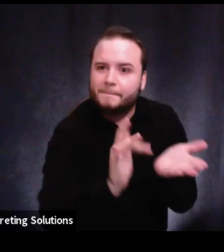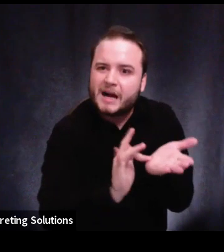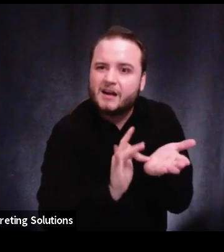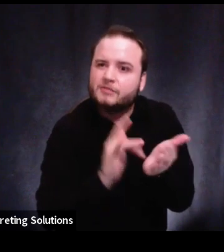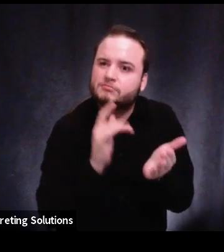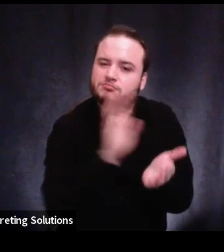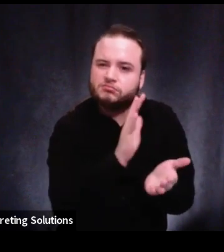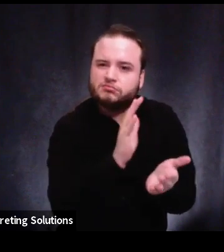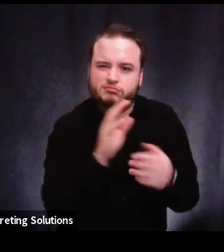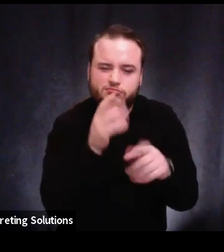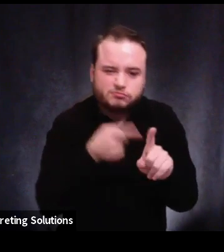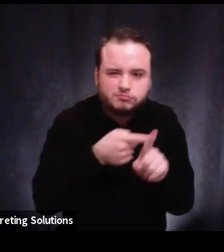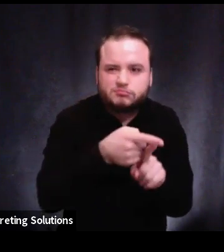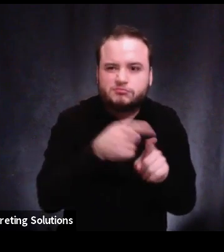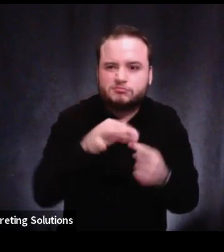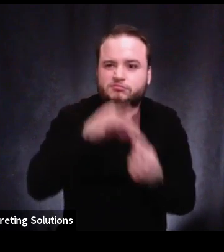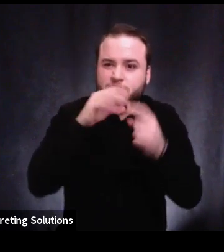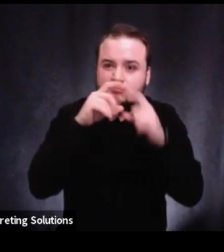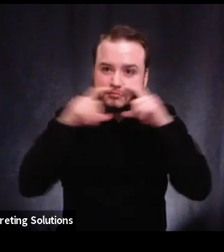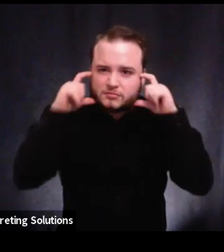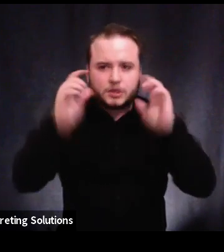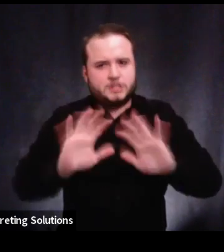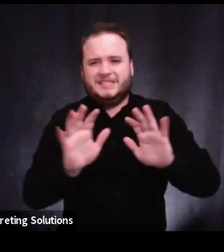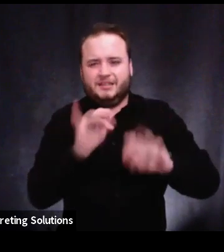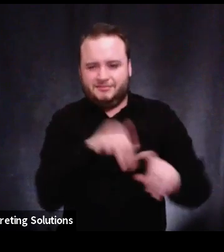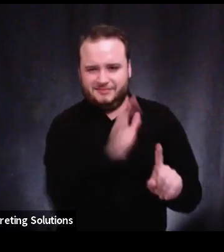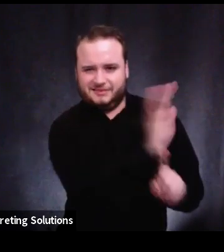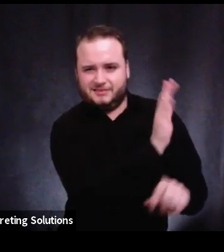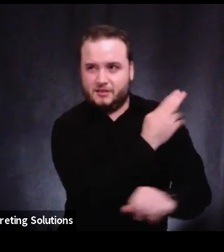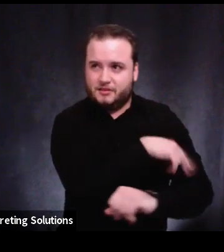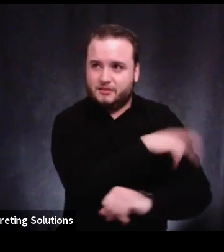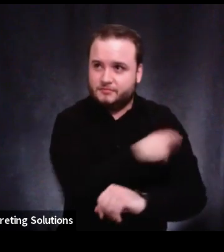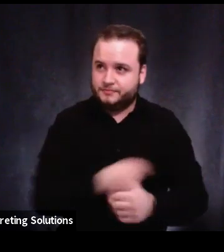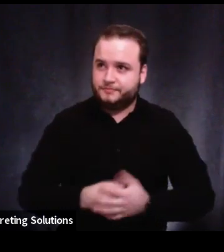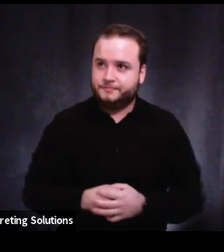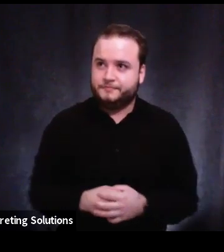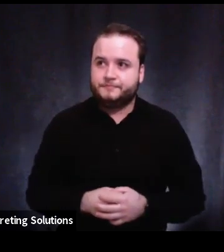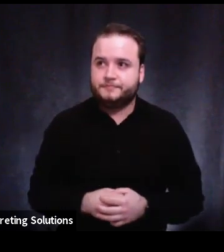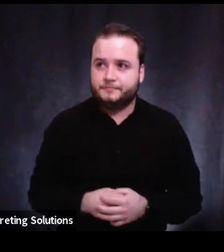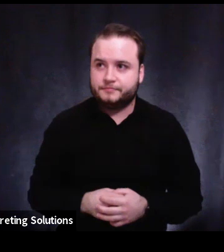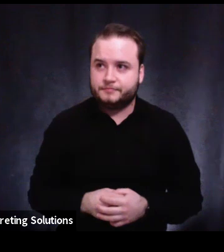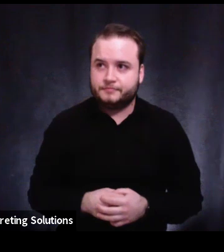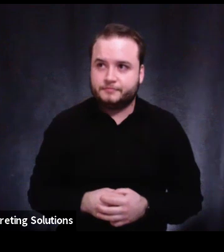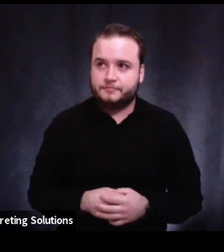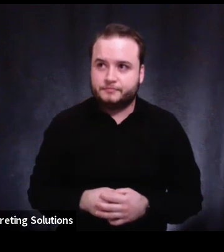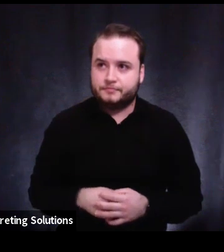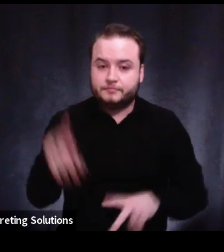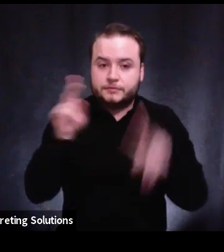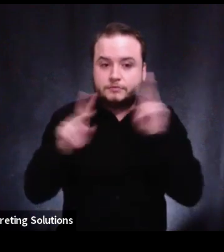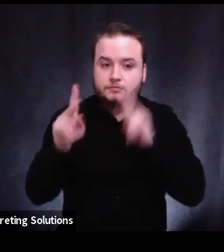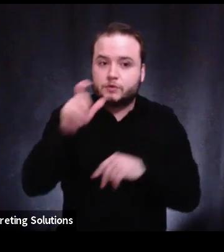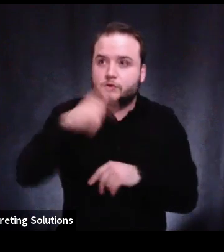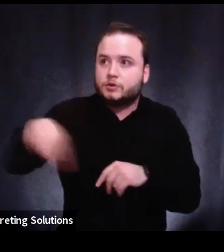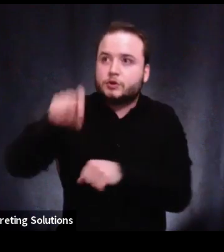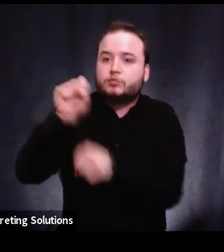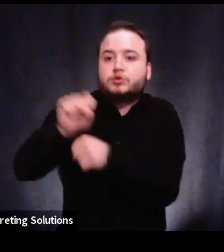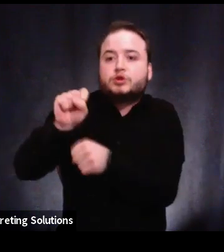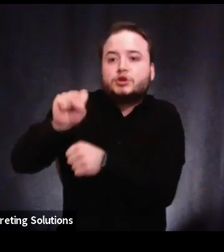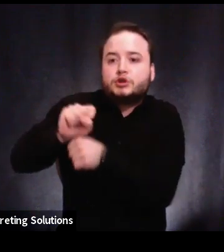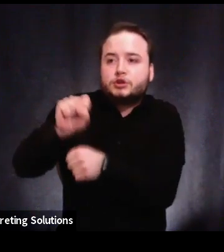much that there are a lot of us who work in public settings or who go to public settings for whom